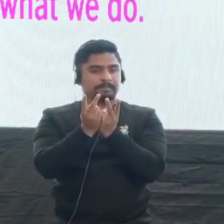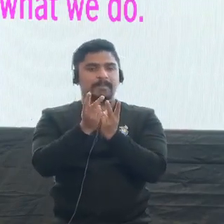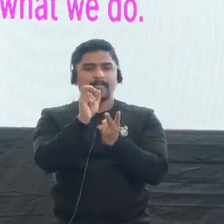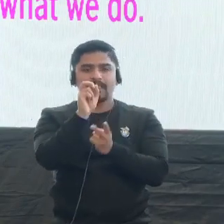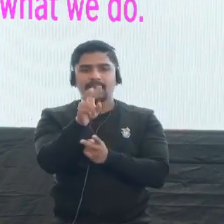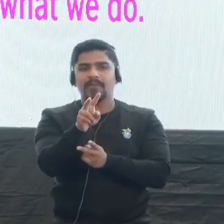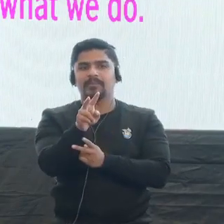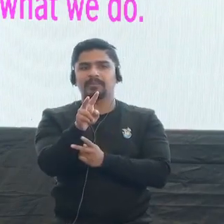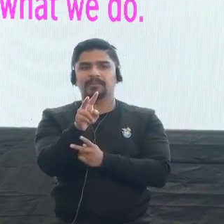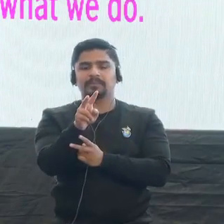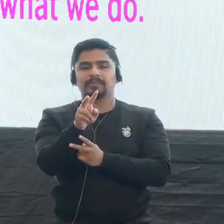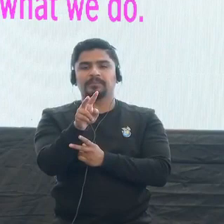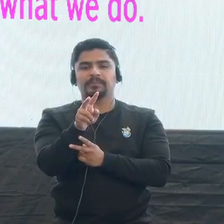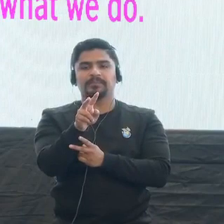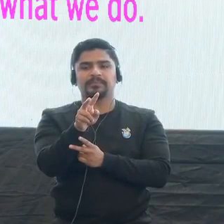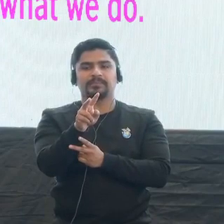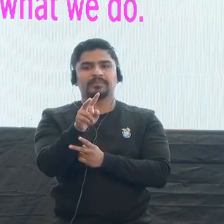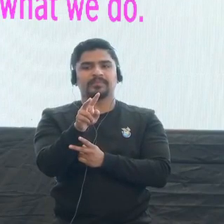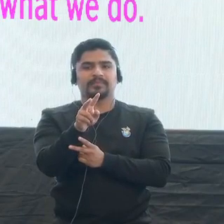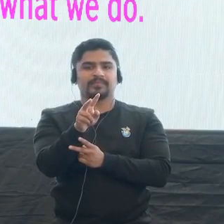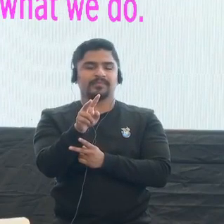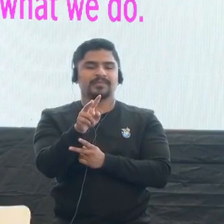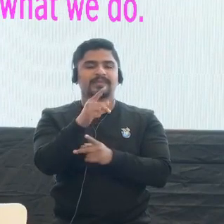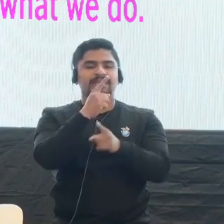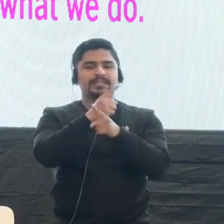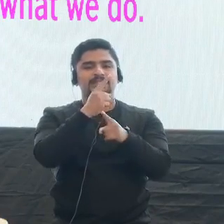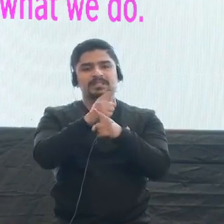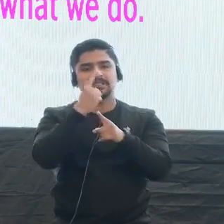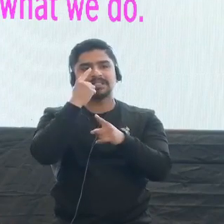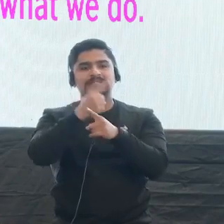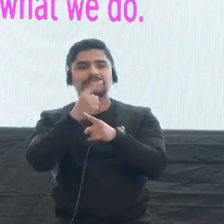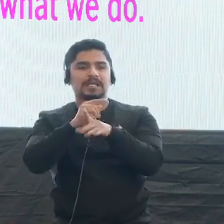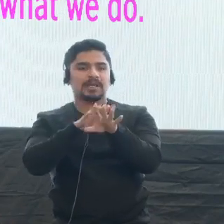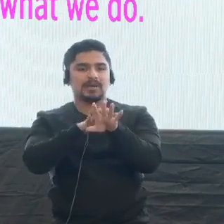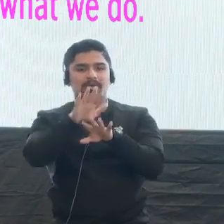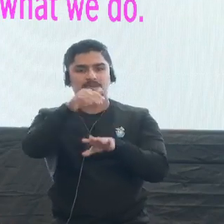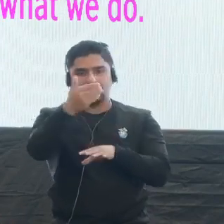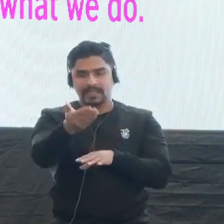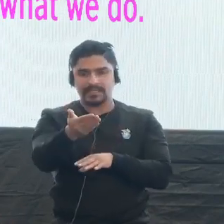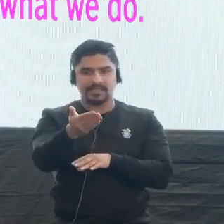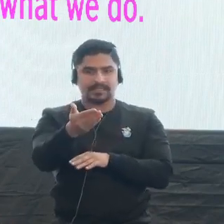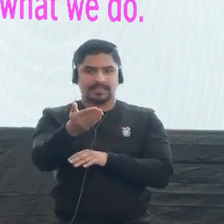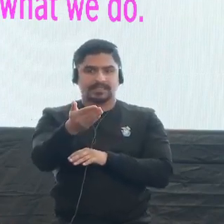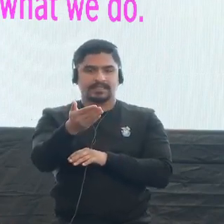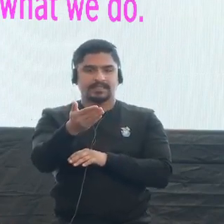but teachers are sensitized towards children with